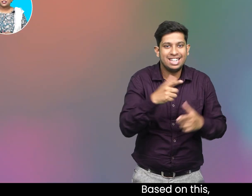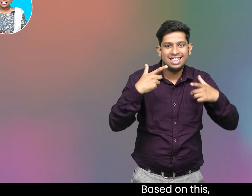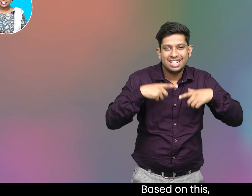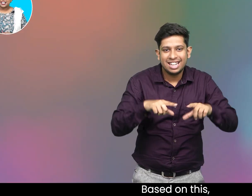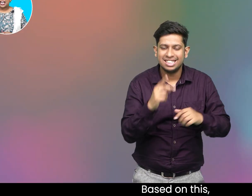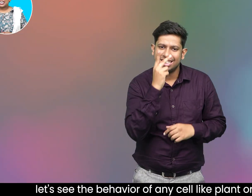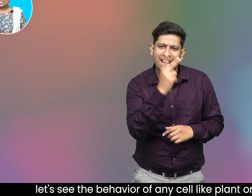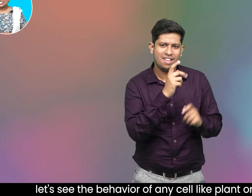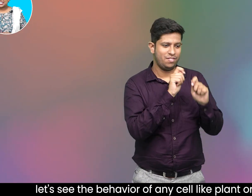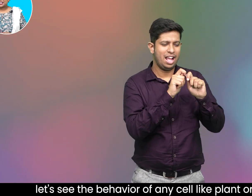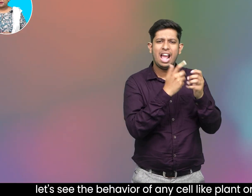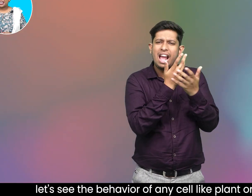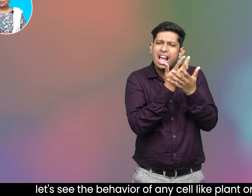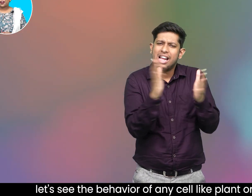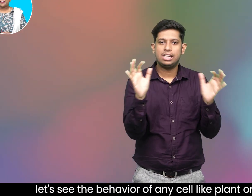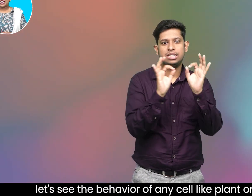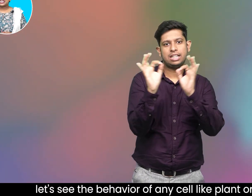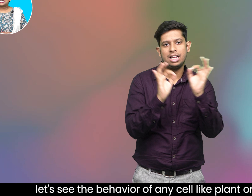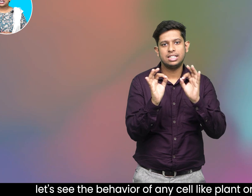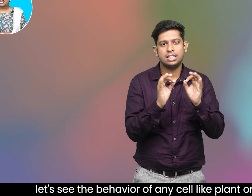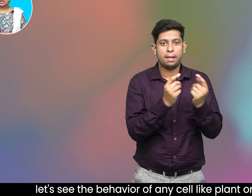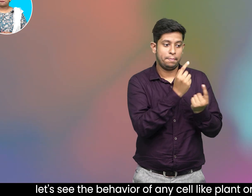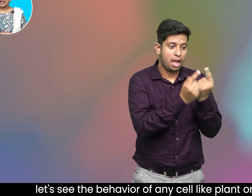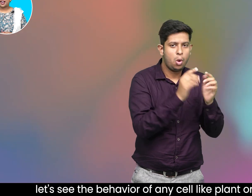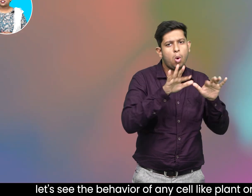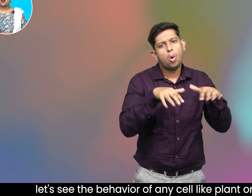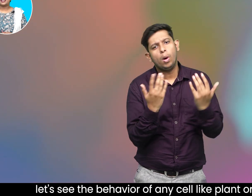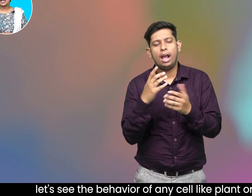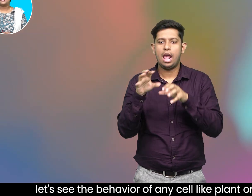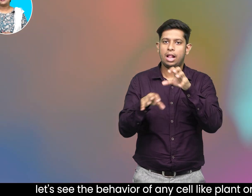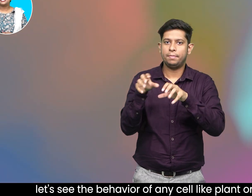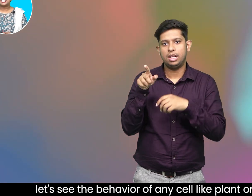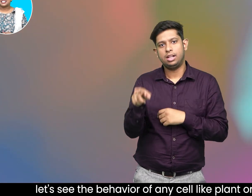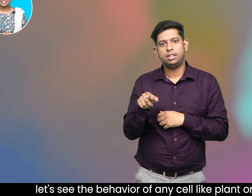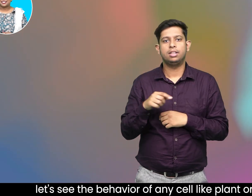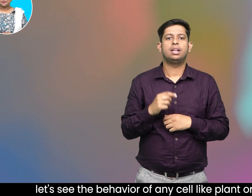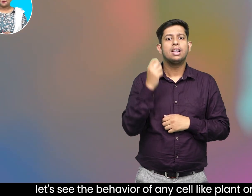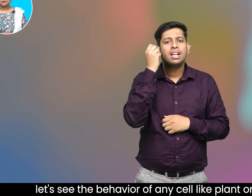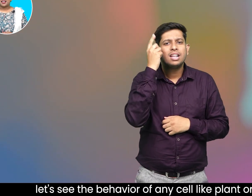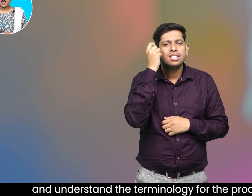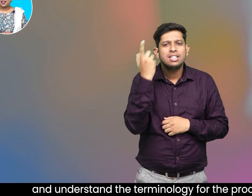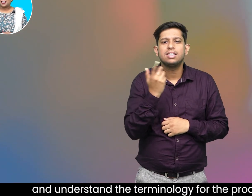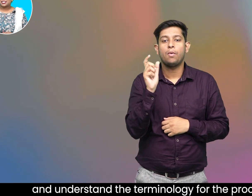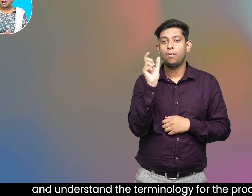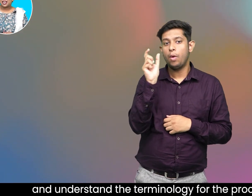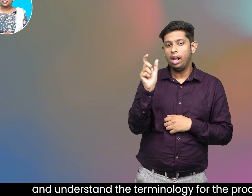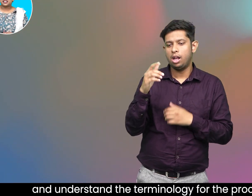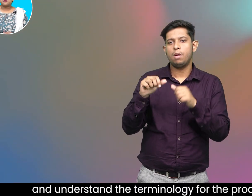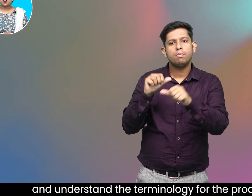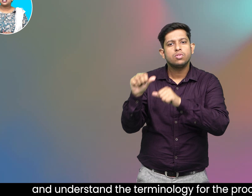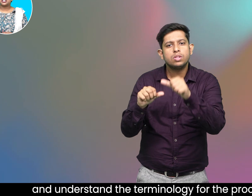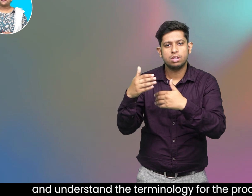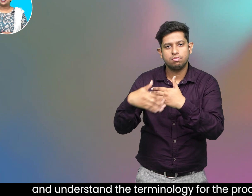Based on this, let's see the behavior of any cell-like plant or animal cells and understand